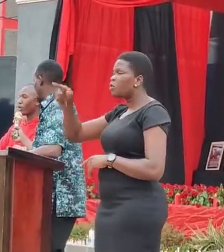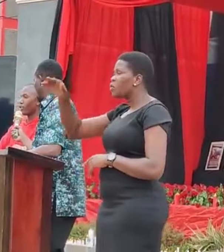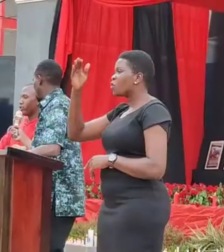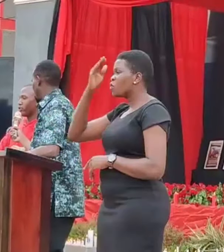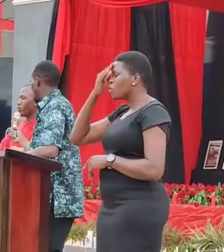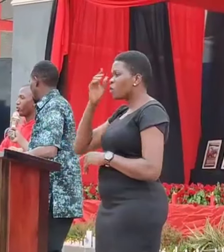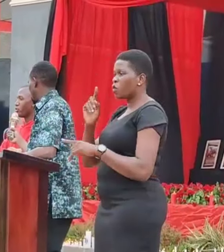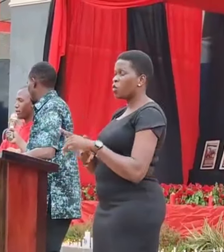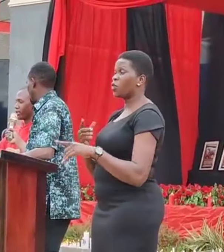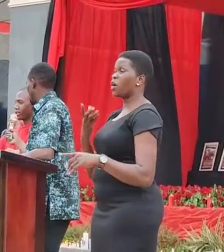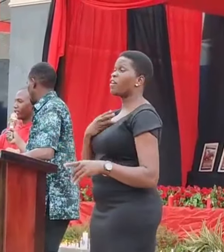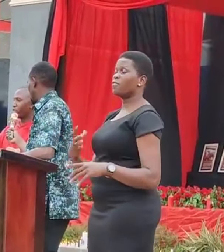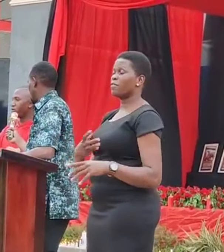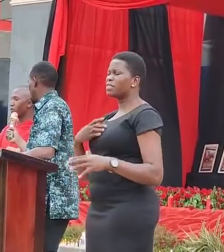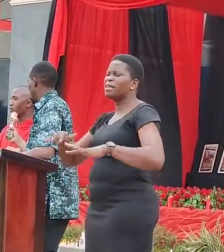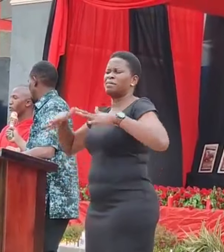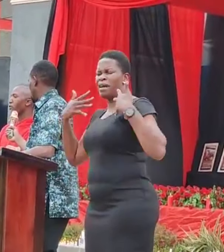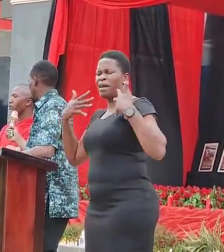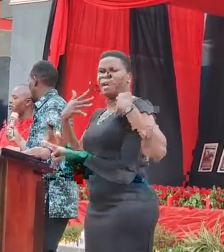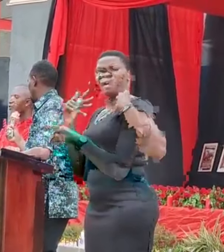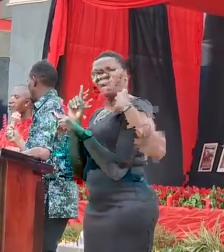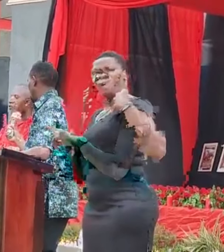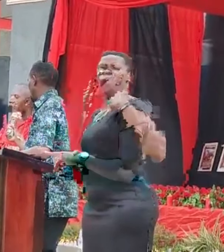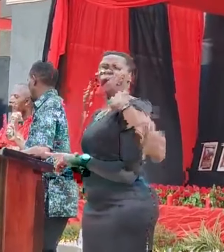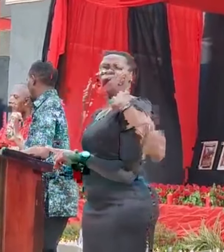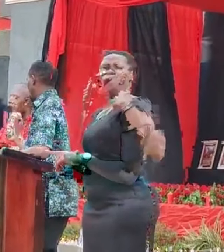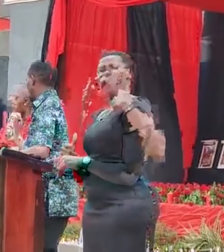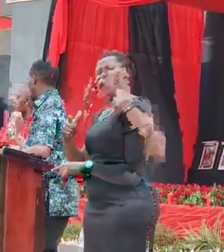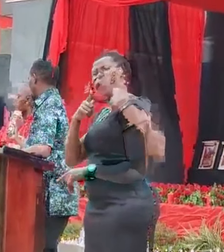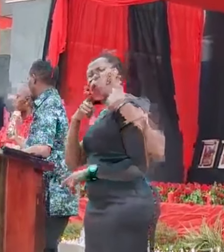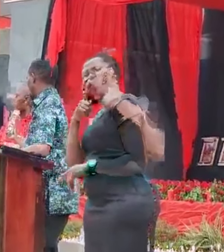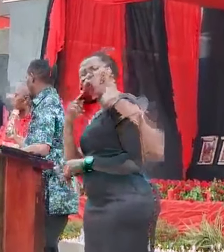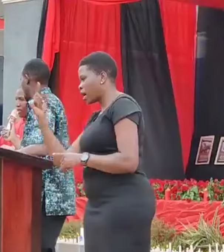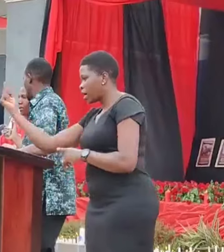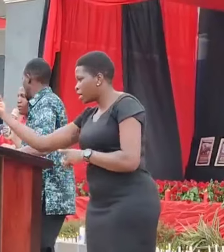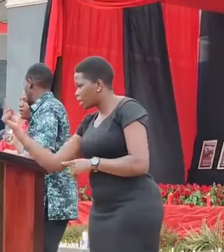obeera n'omugenyi olina omulaga essanyu yayazze